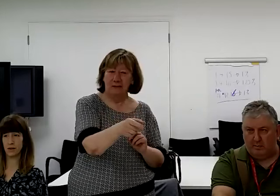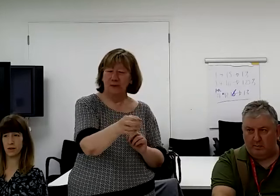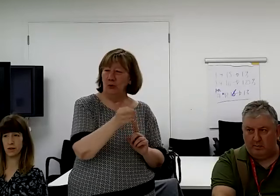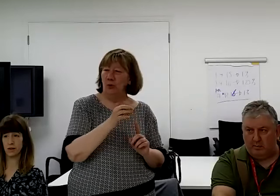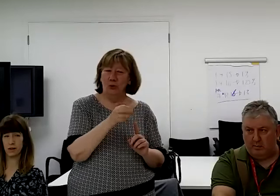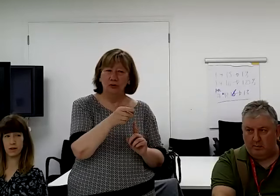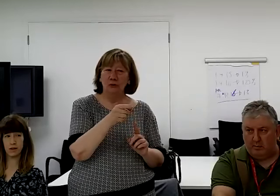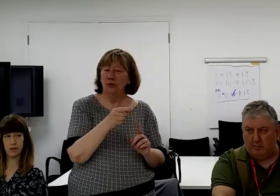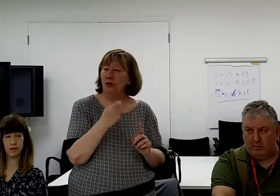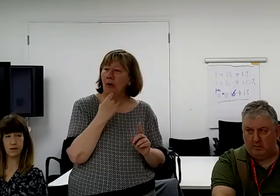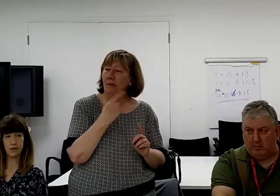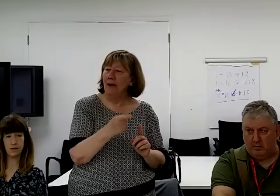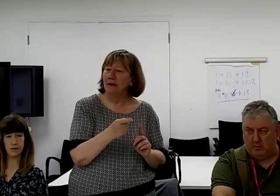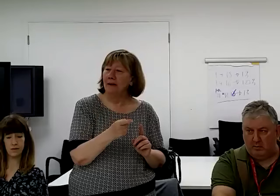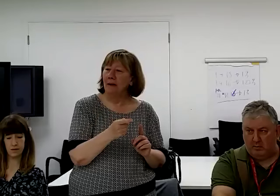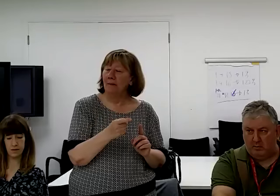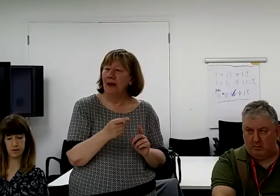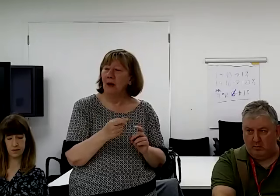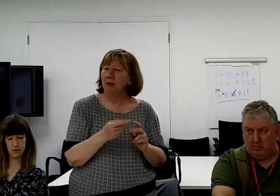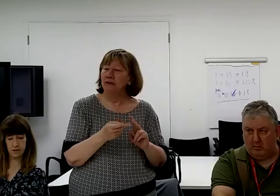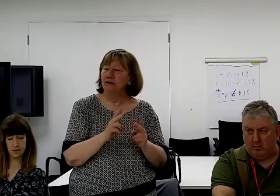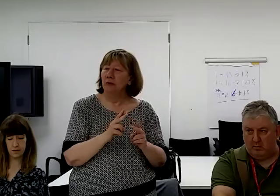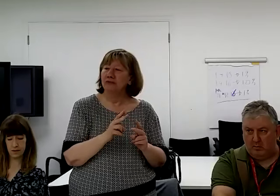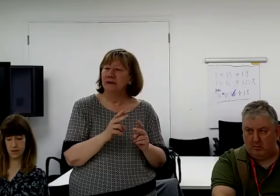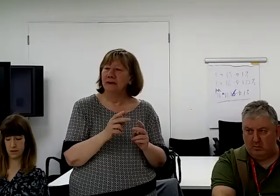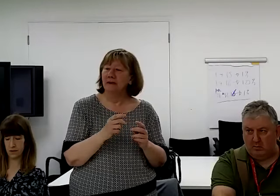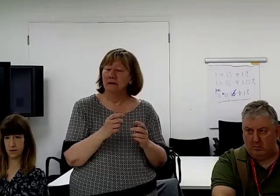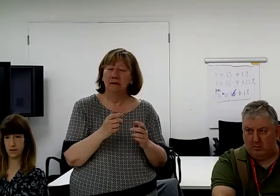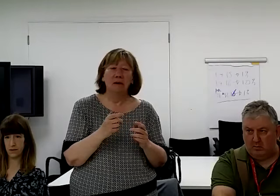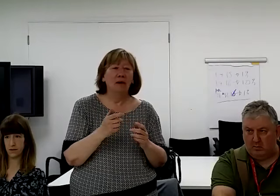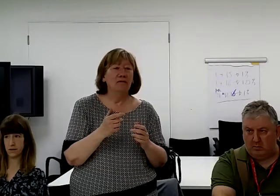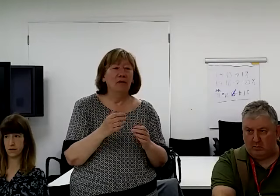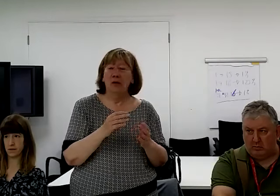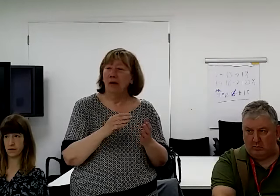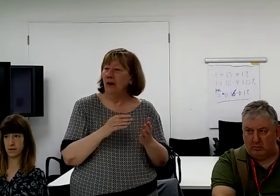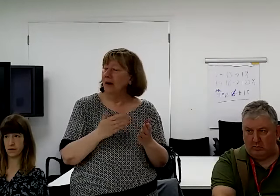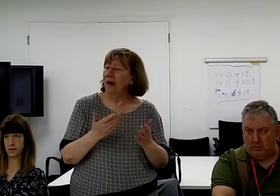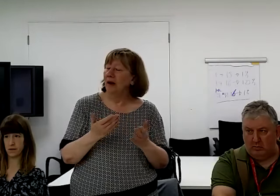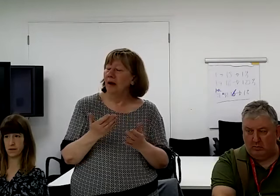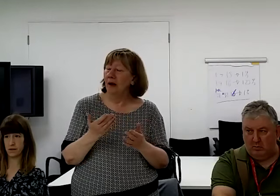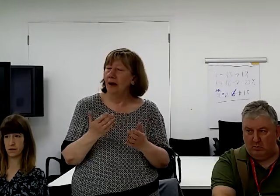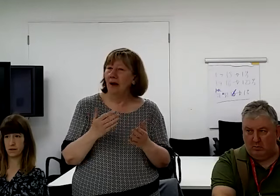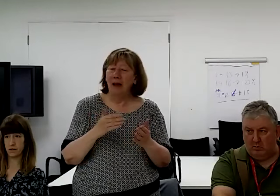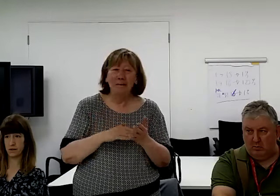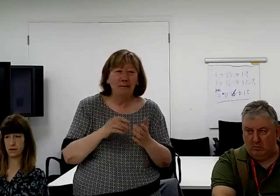again. So I wanted to respond to the comment about interpreters